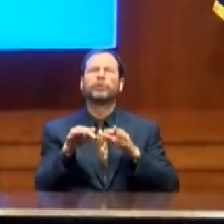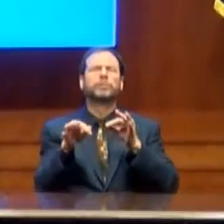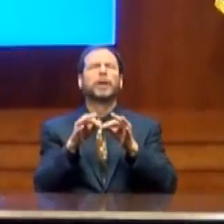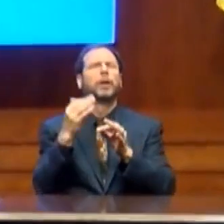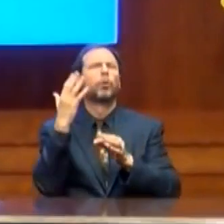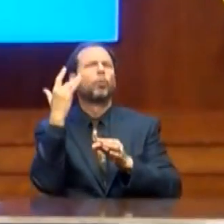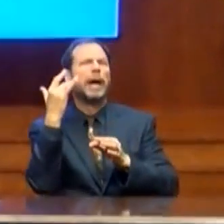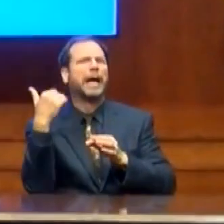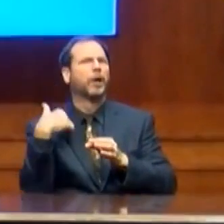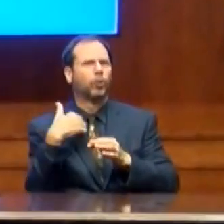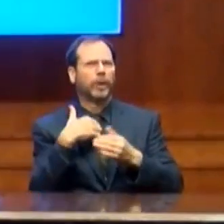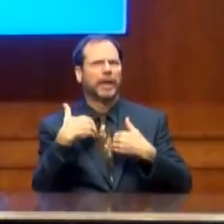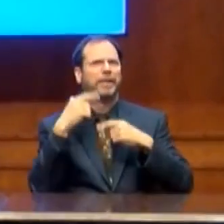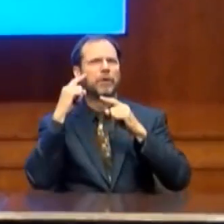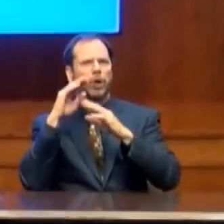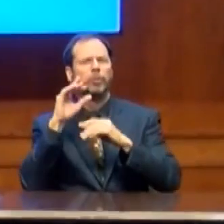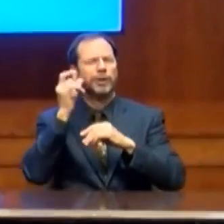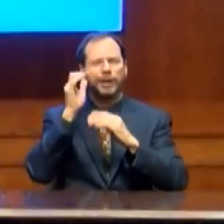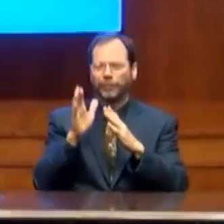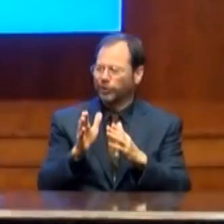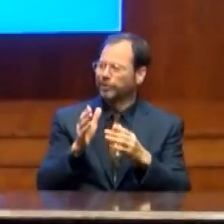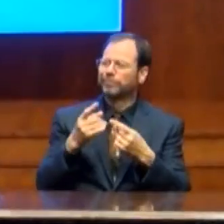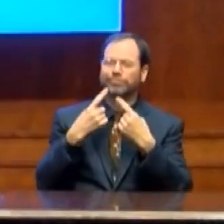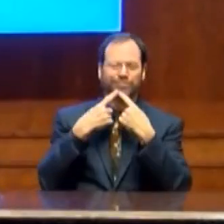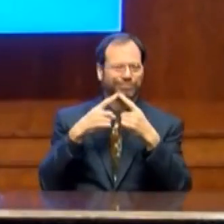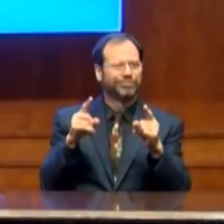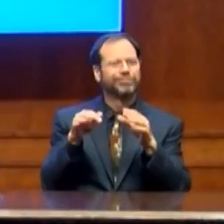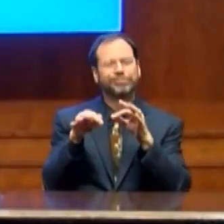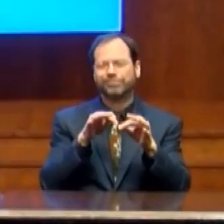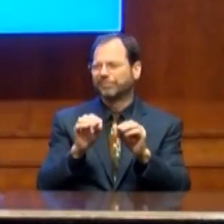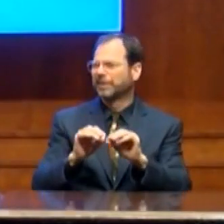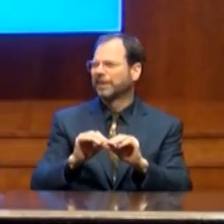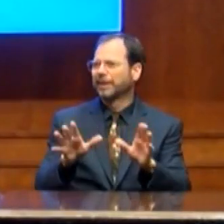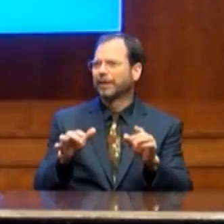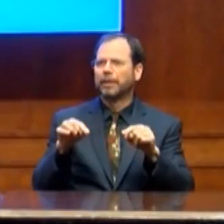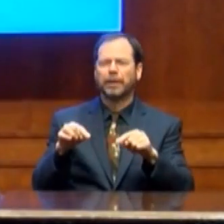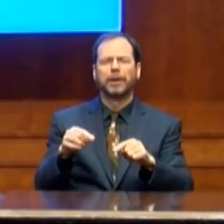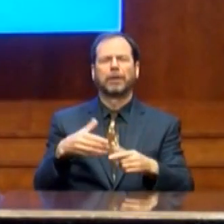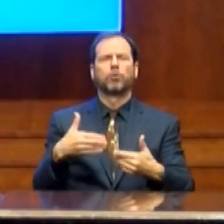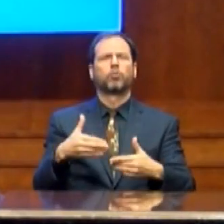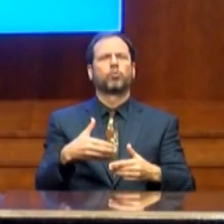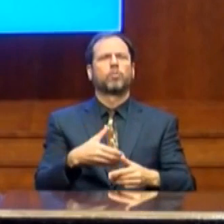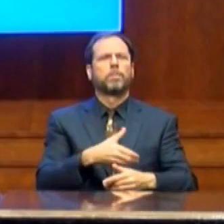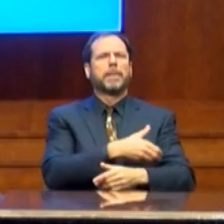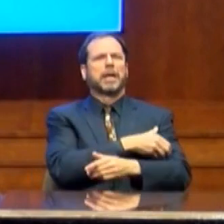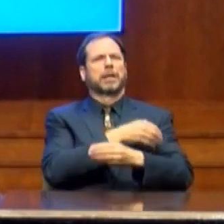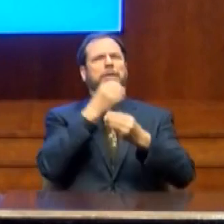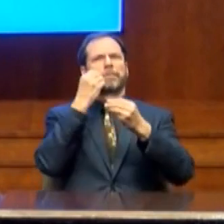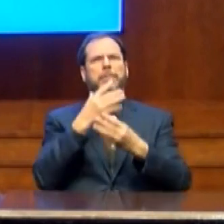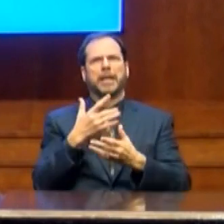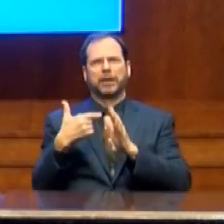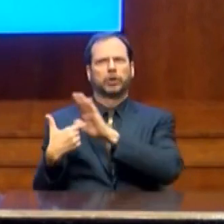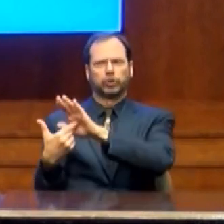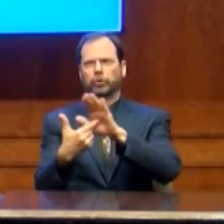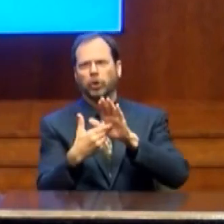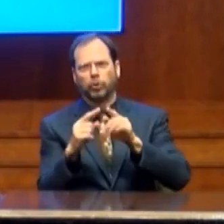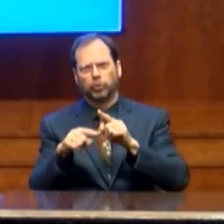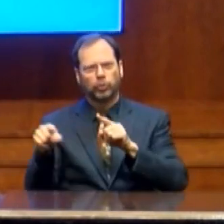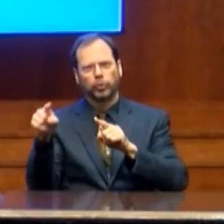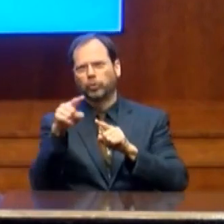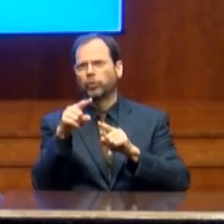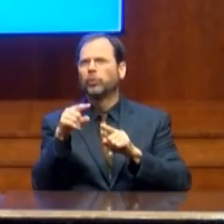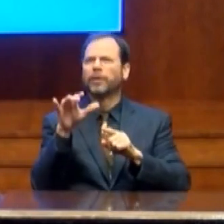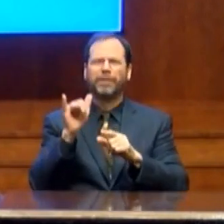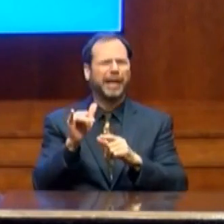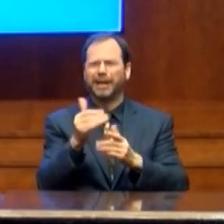to explain the reasons for our hope. And the governor has laid that out for you. This is very powerful information that he has provided